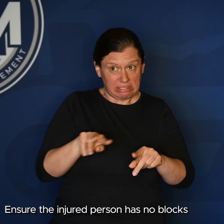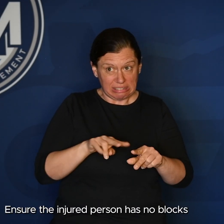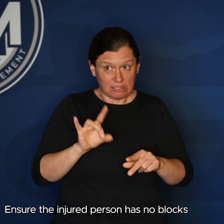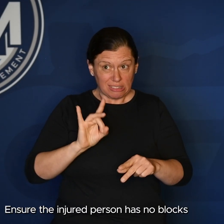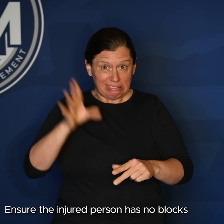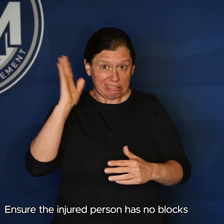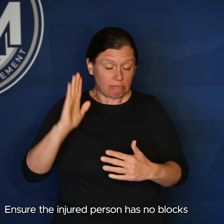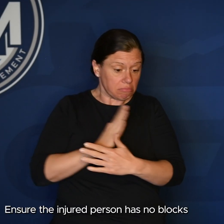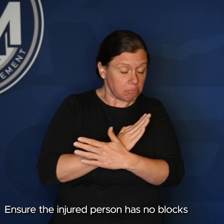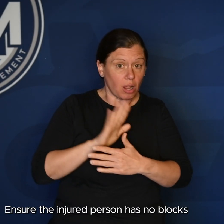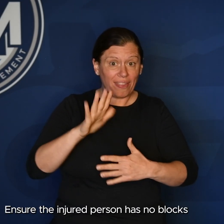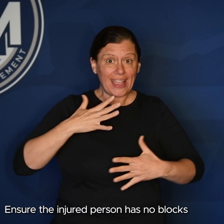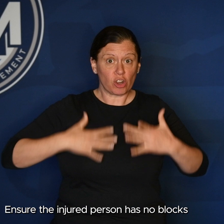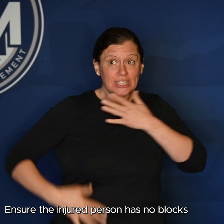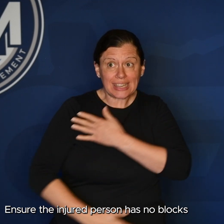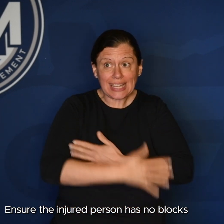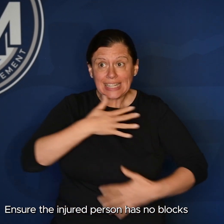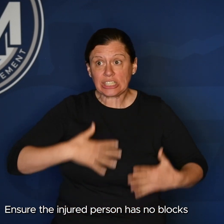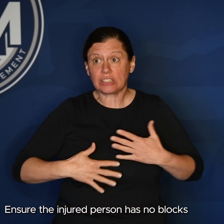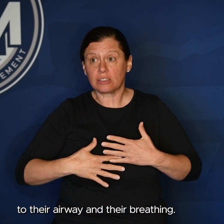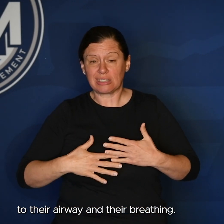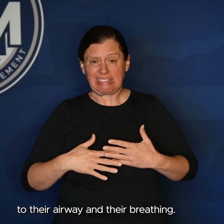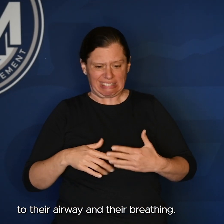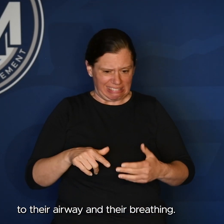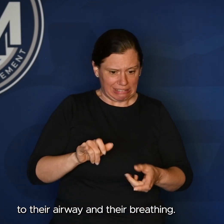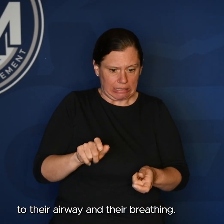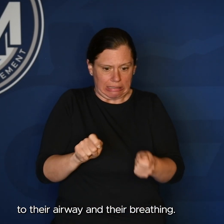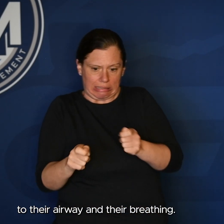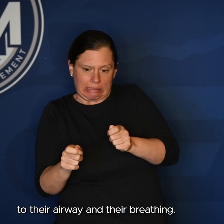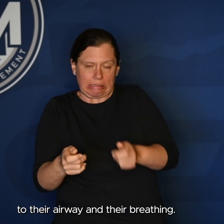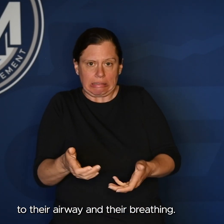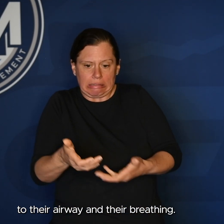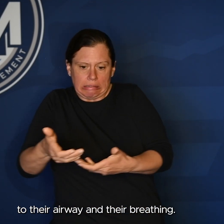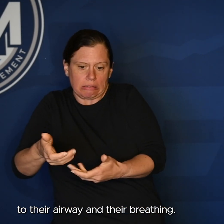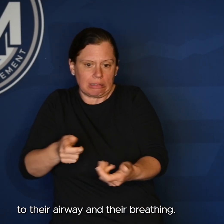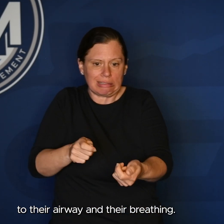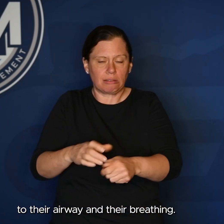Ensure the injured person has no blocks to their airway and their breathing.